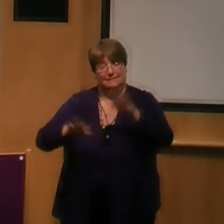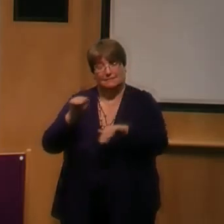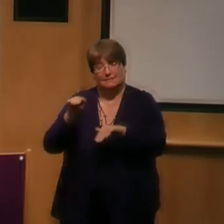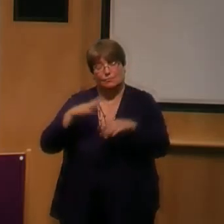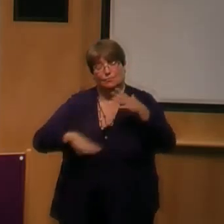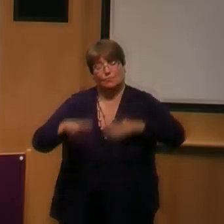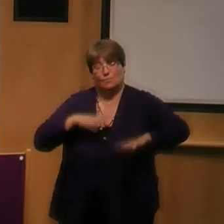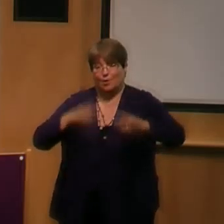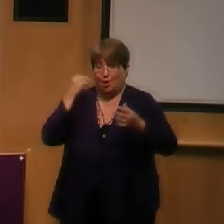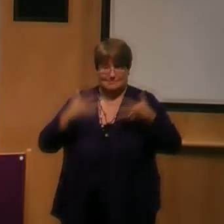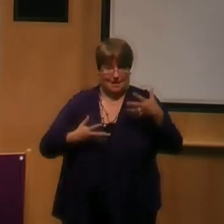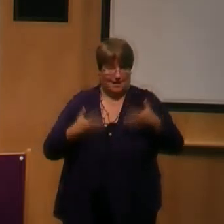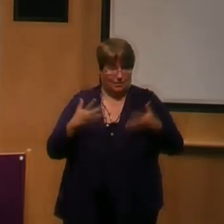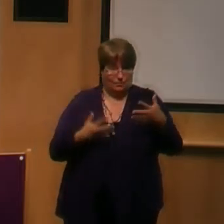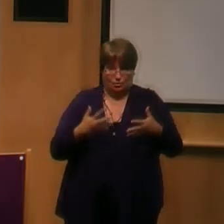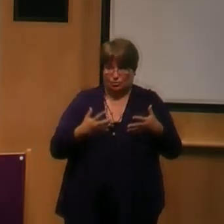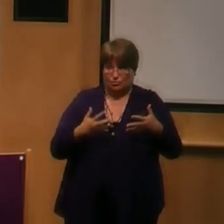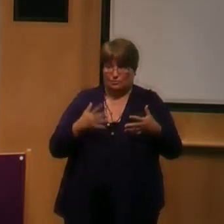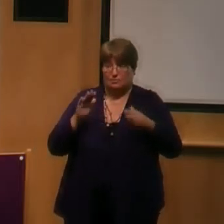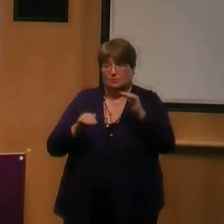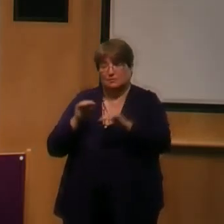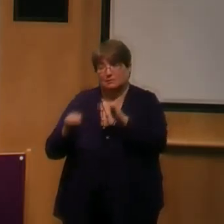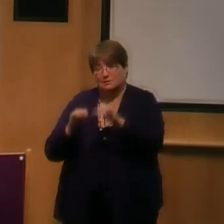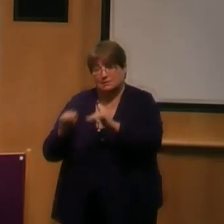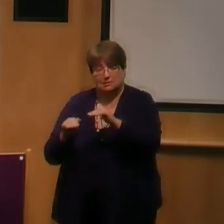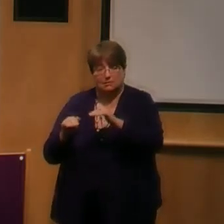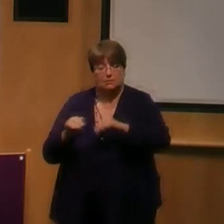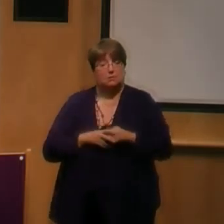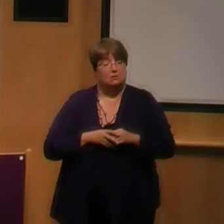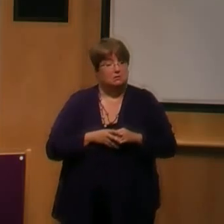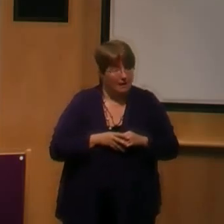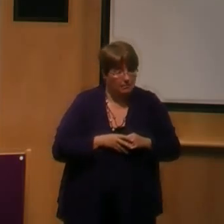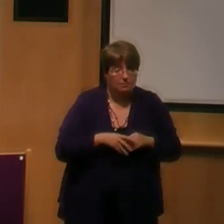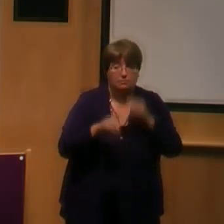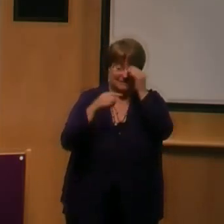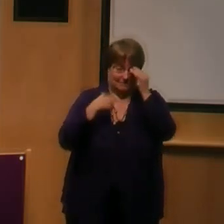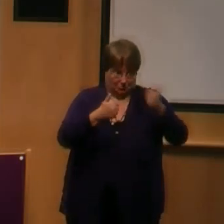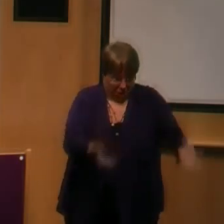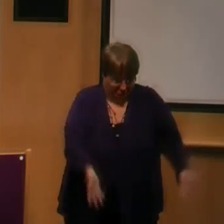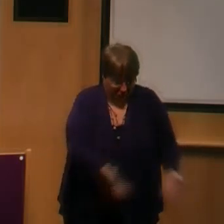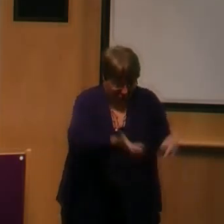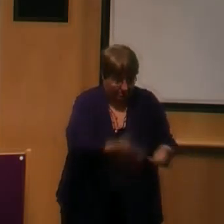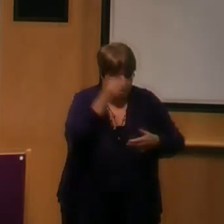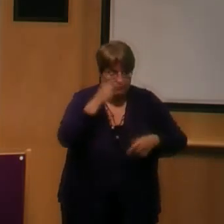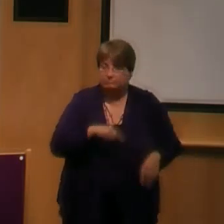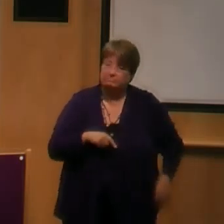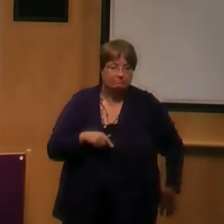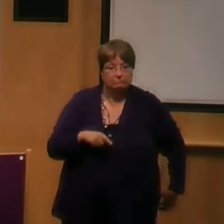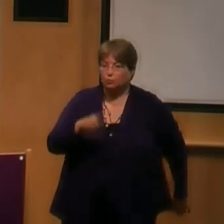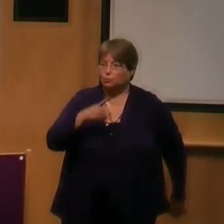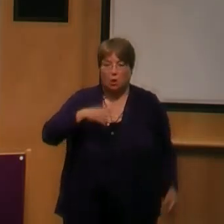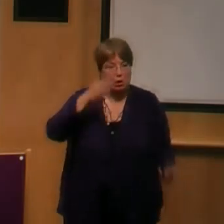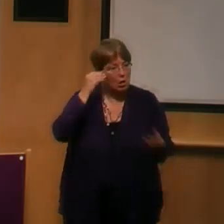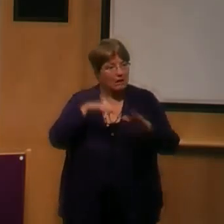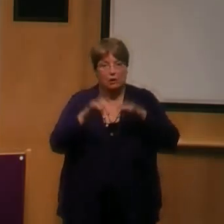7 of 4 their families and the pictures were in sign language. The families were to in sign language. And I was like, oh yeah, we're going to